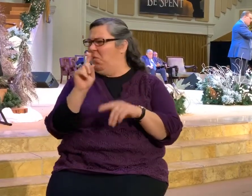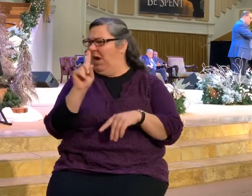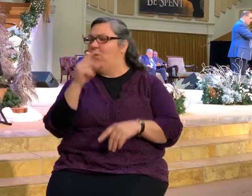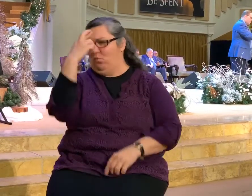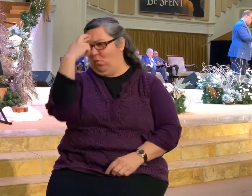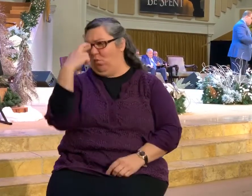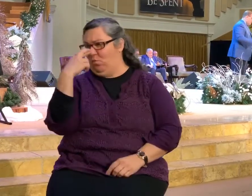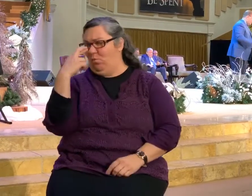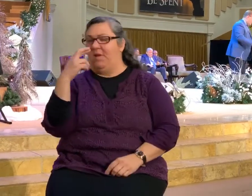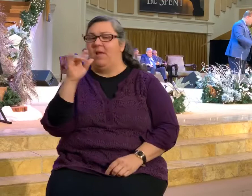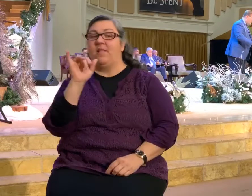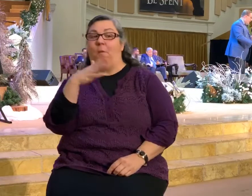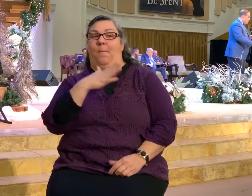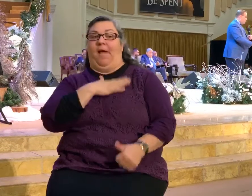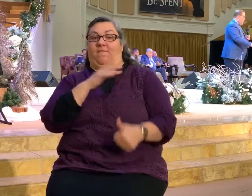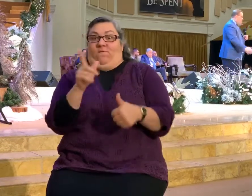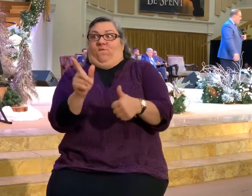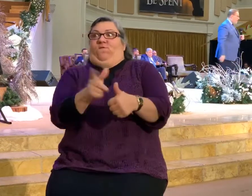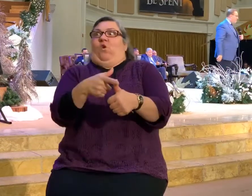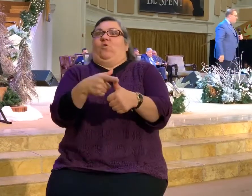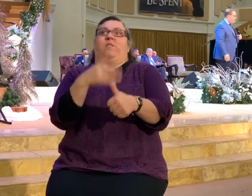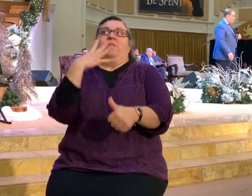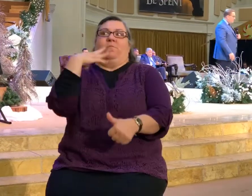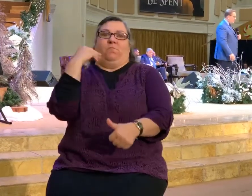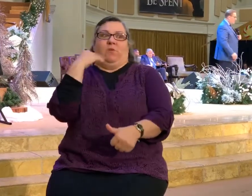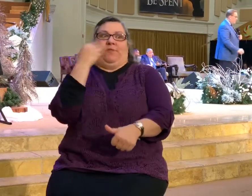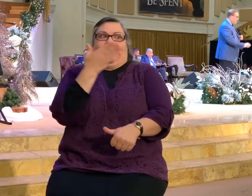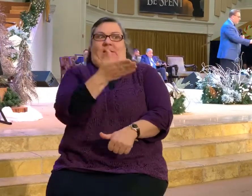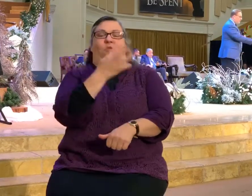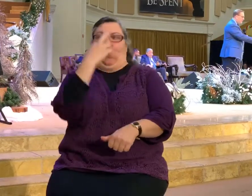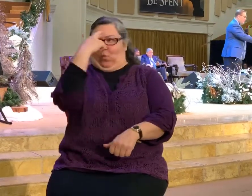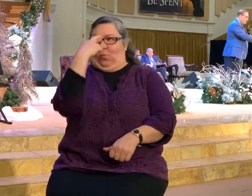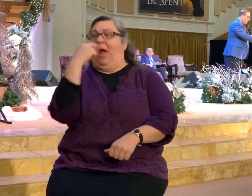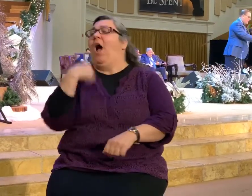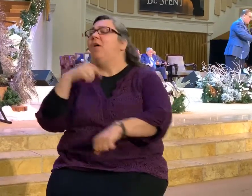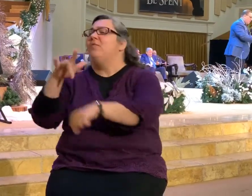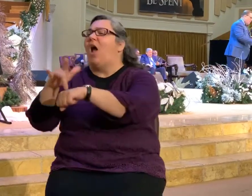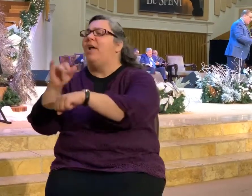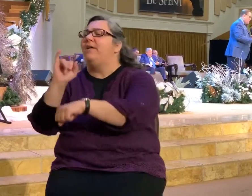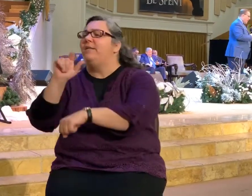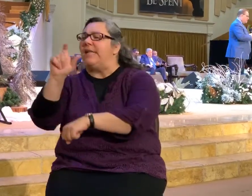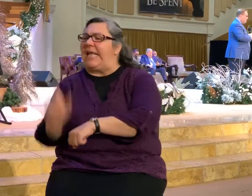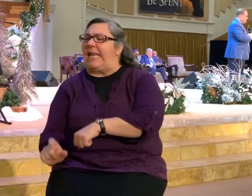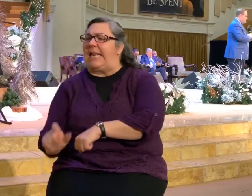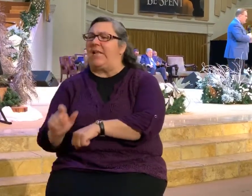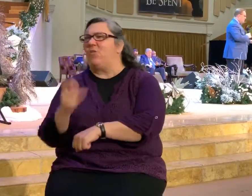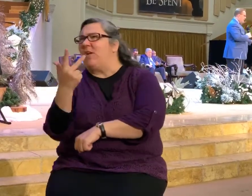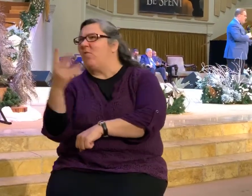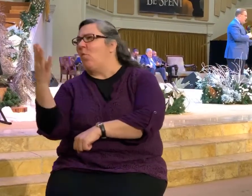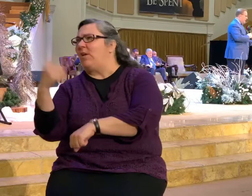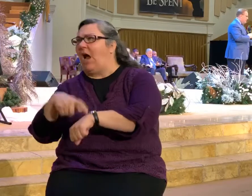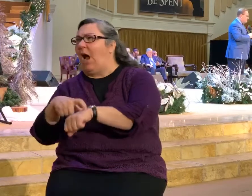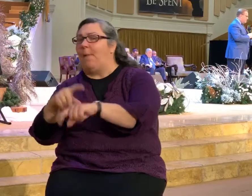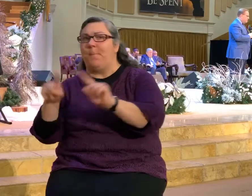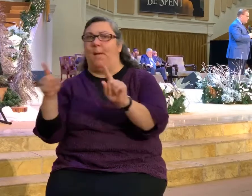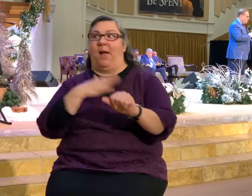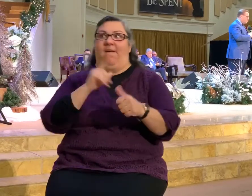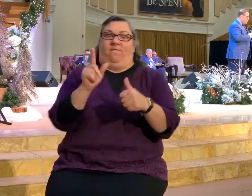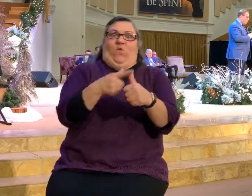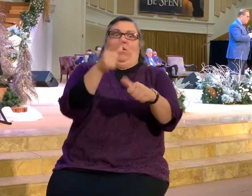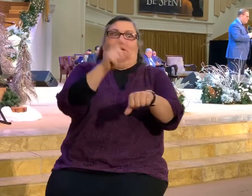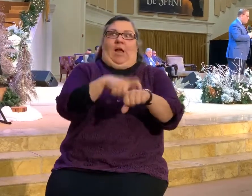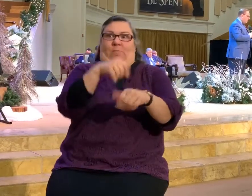It was my first time in Rome. I have been to Italy 3 or 4 times, but it was the first time that I had been